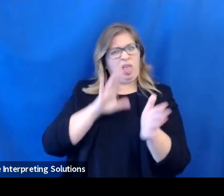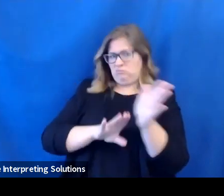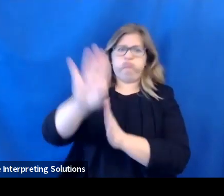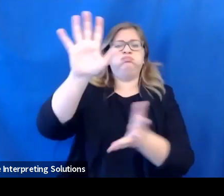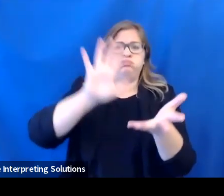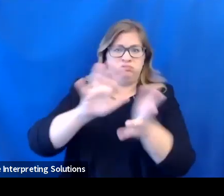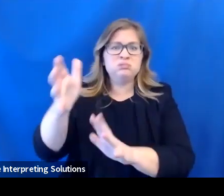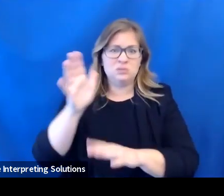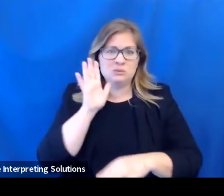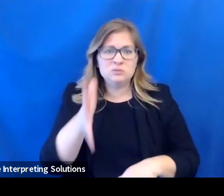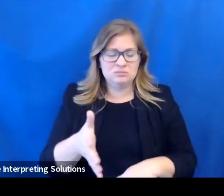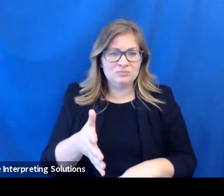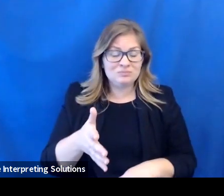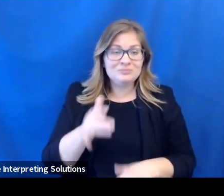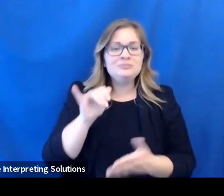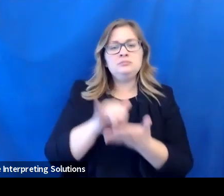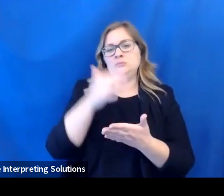think